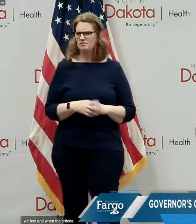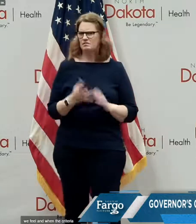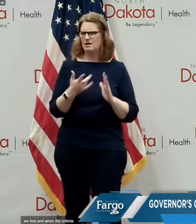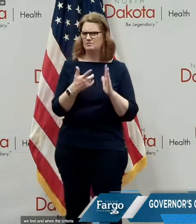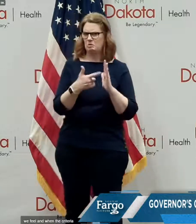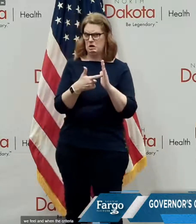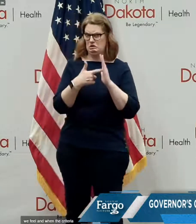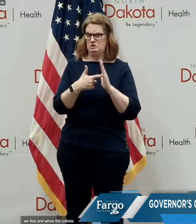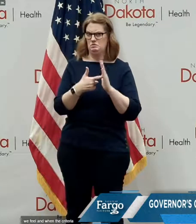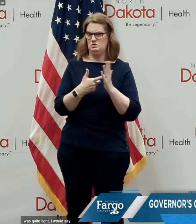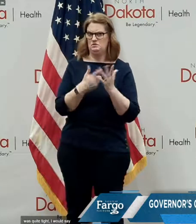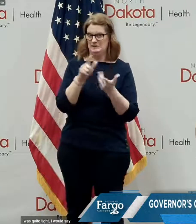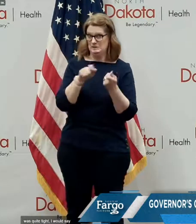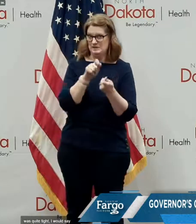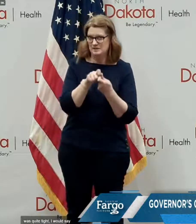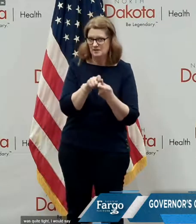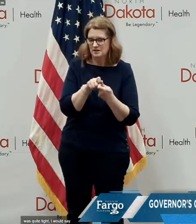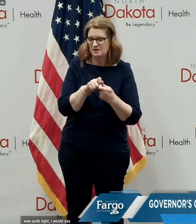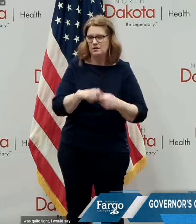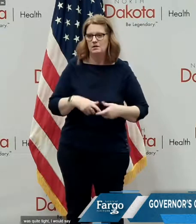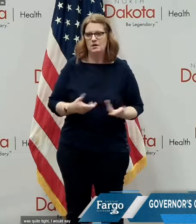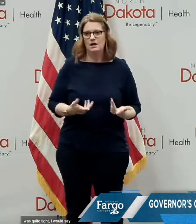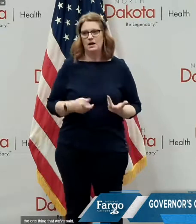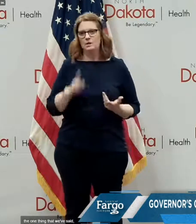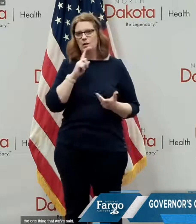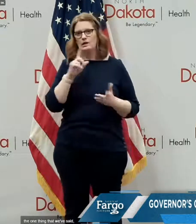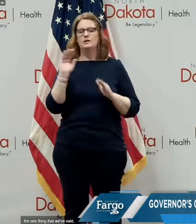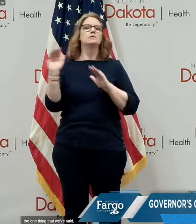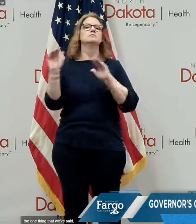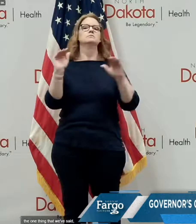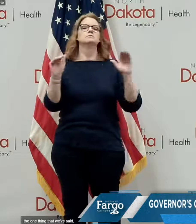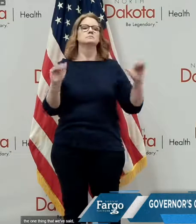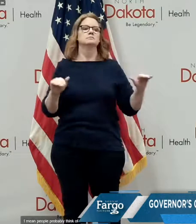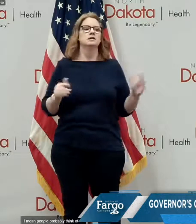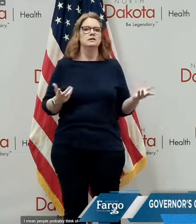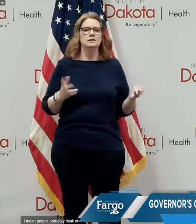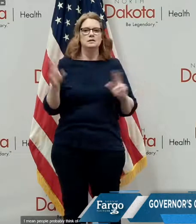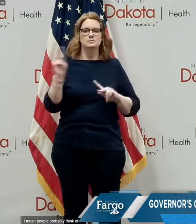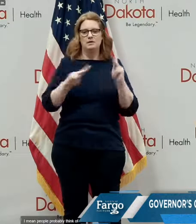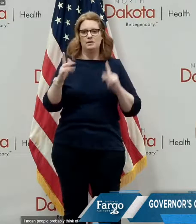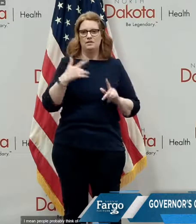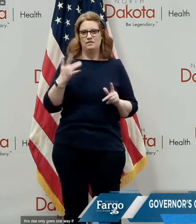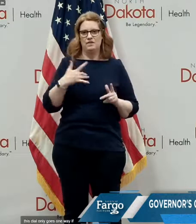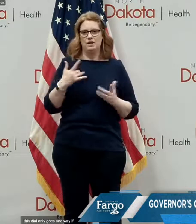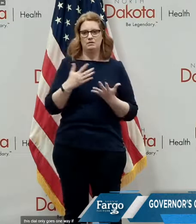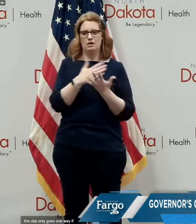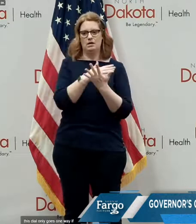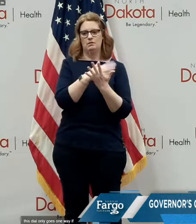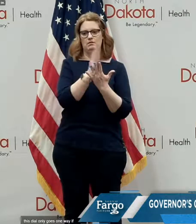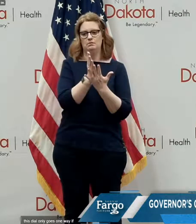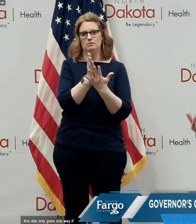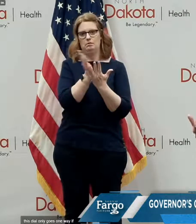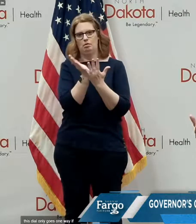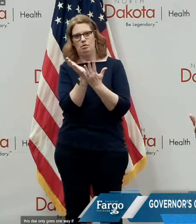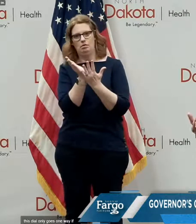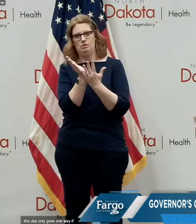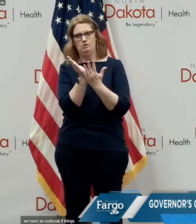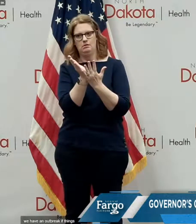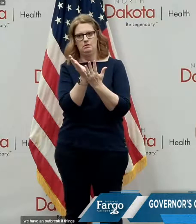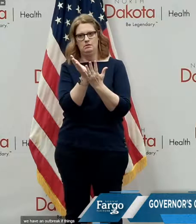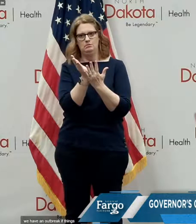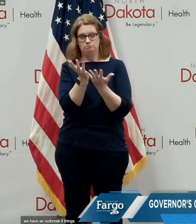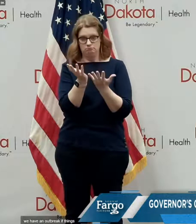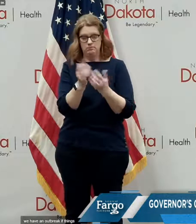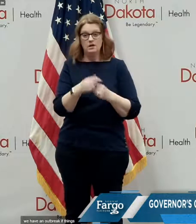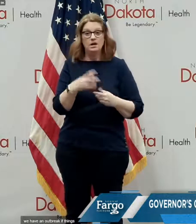would say the one thing though we've said, I mean, people probably think this dial only goes one way. If we have an outbreak, if things were to start to heat up,